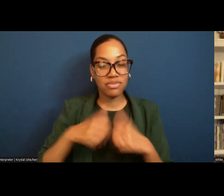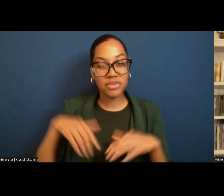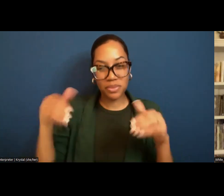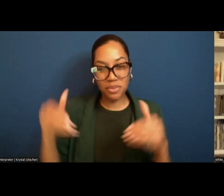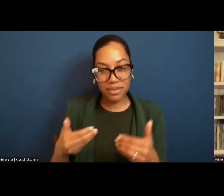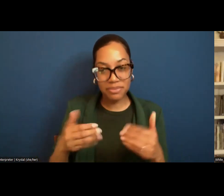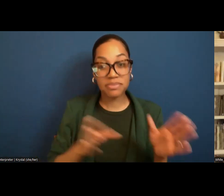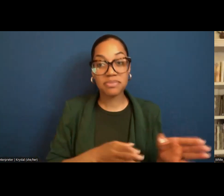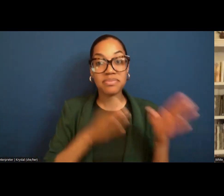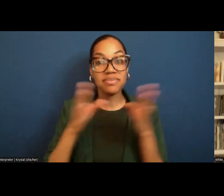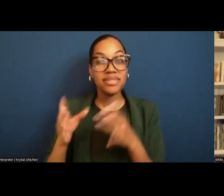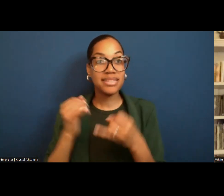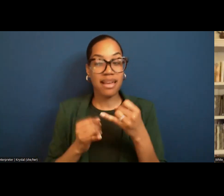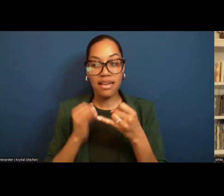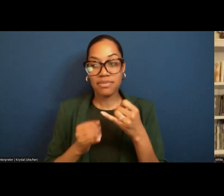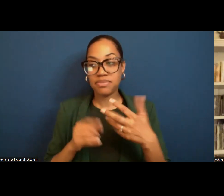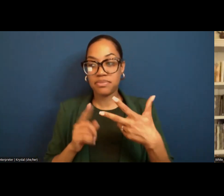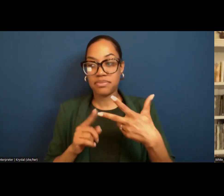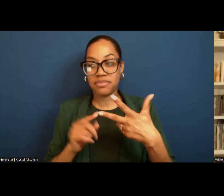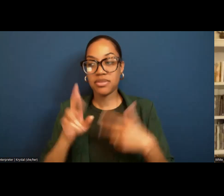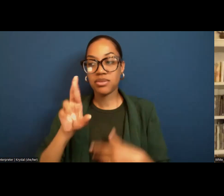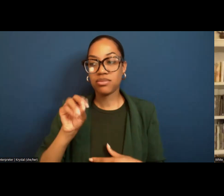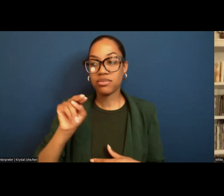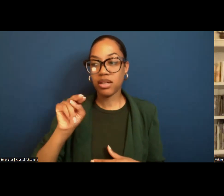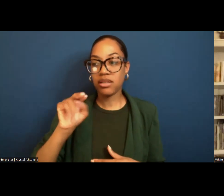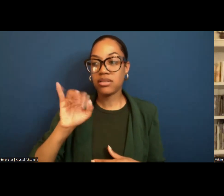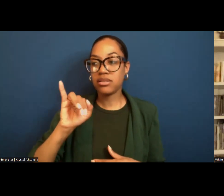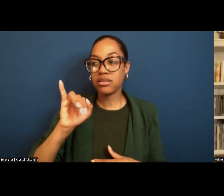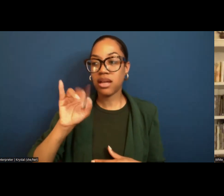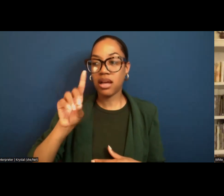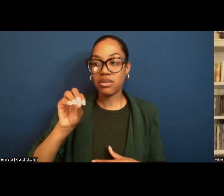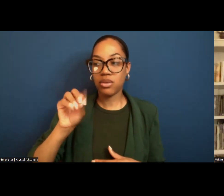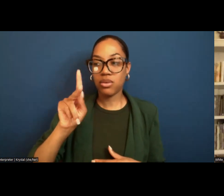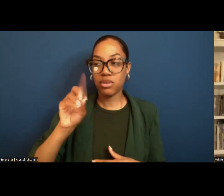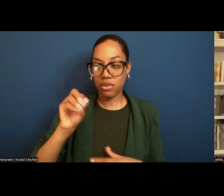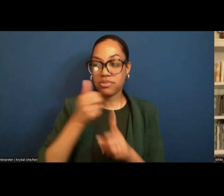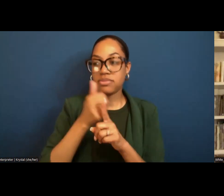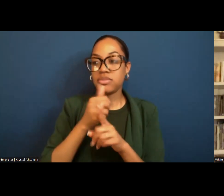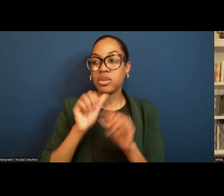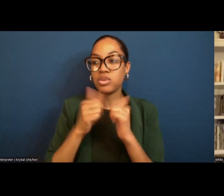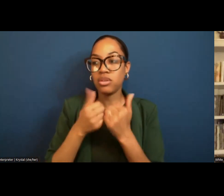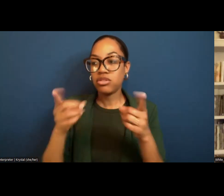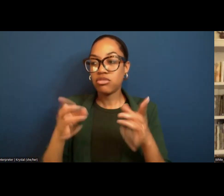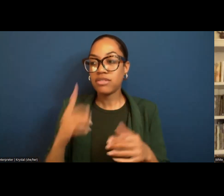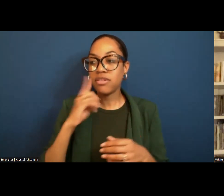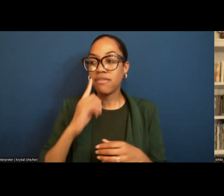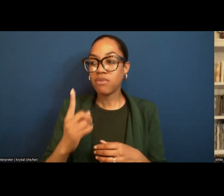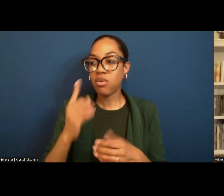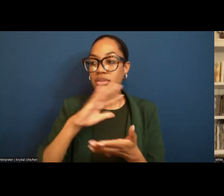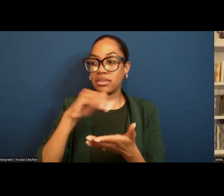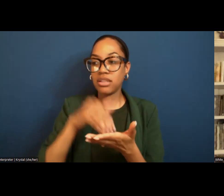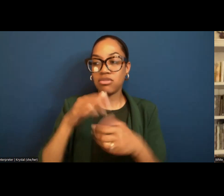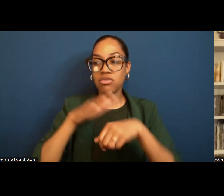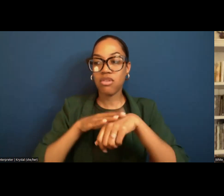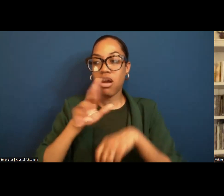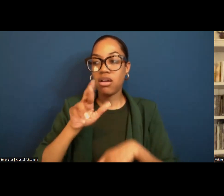Ron. Ron Adoko is Associate Director of the University of Pittsburgh Center on Race and Social Problems, where he